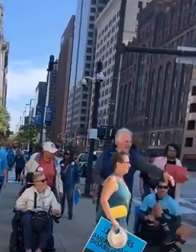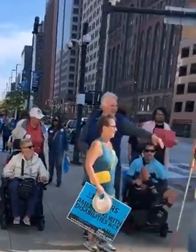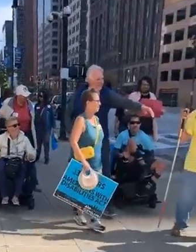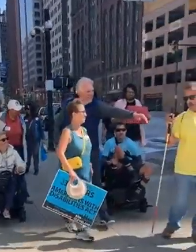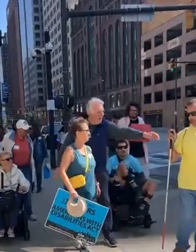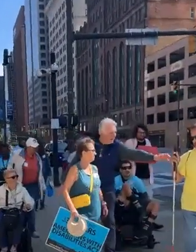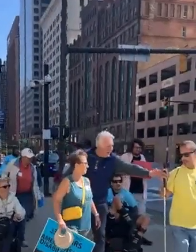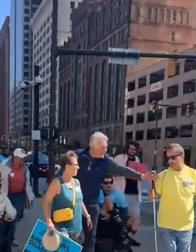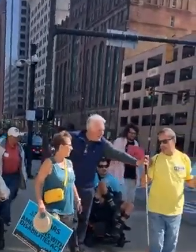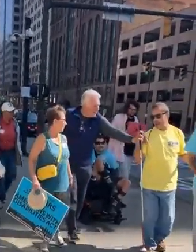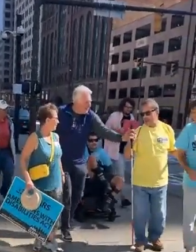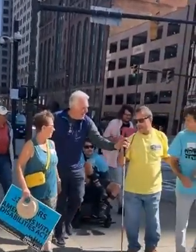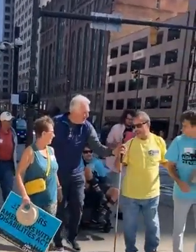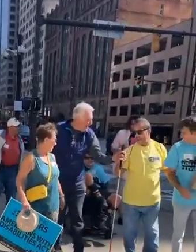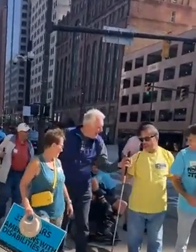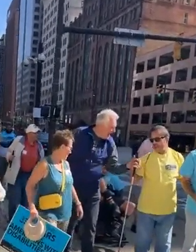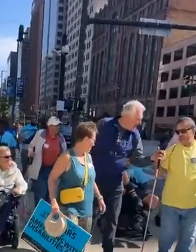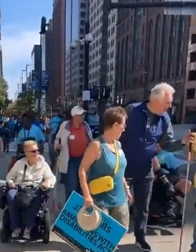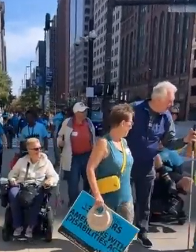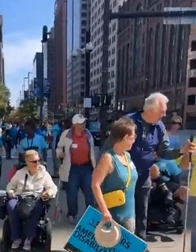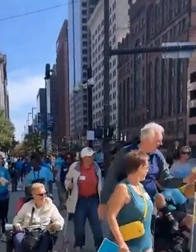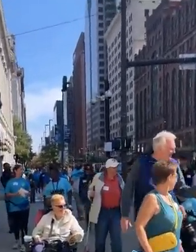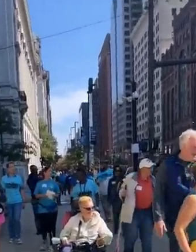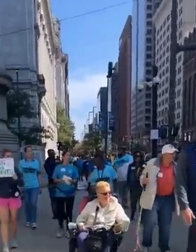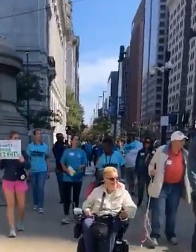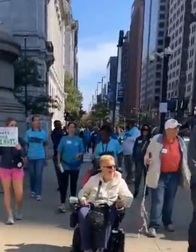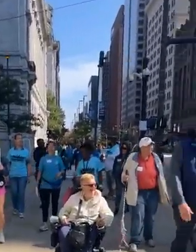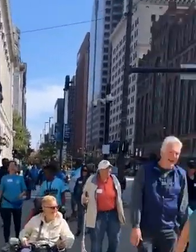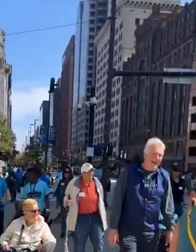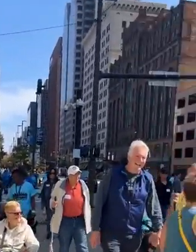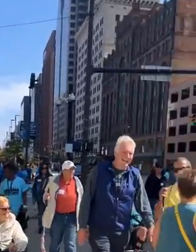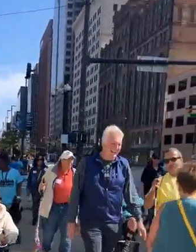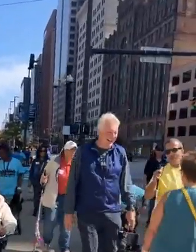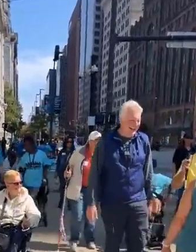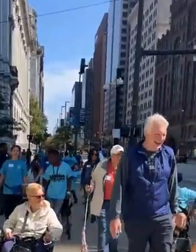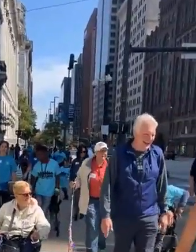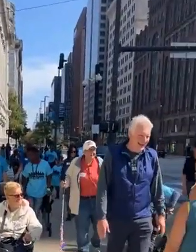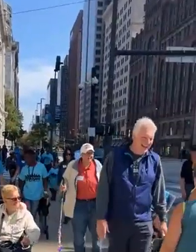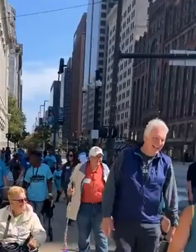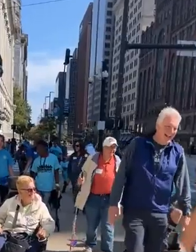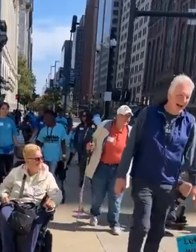Oh my gosh! Remember last time we were together, we had a hot dog. Yeah,